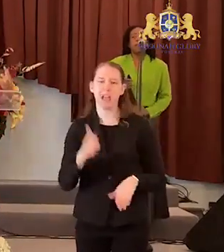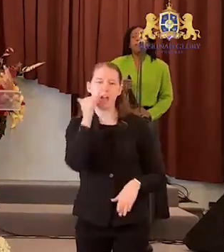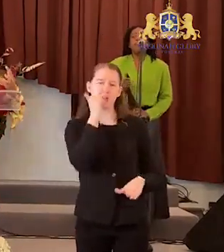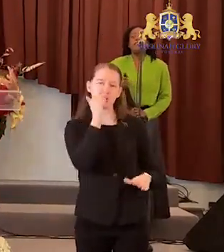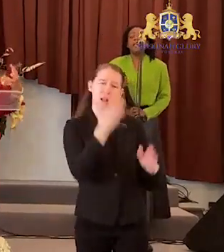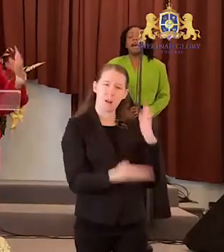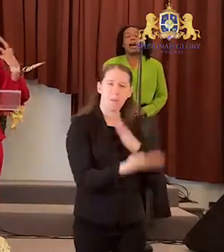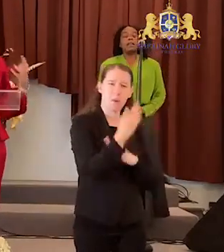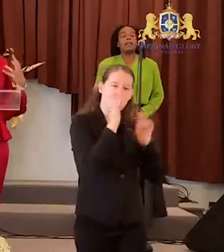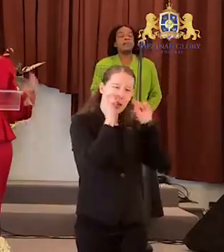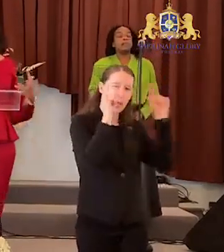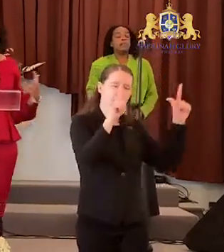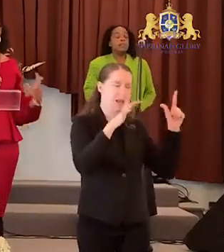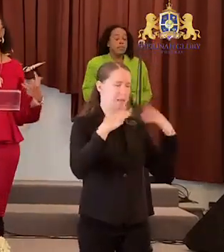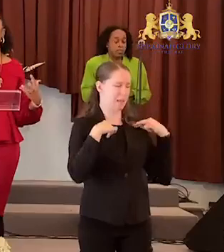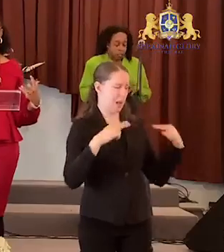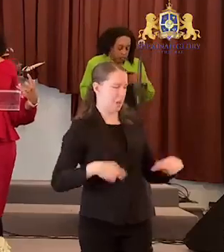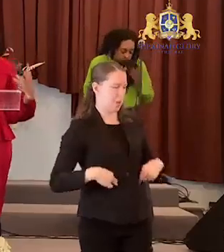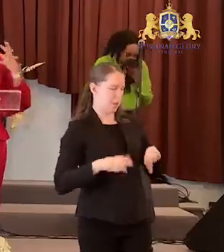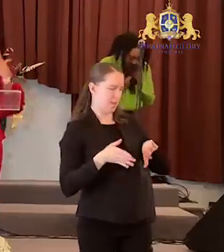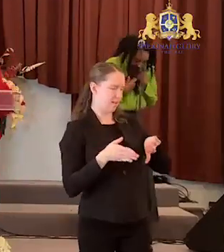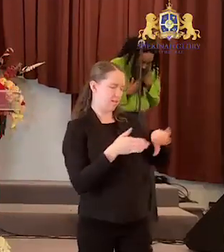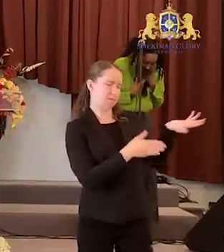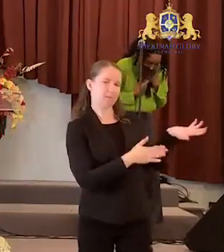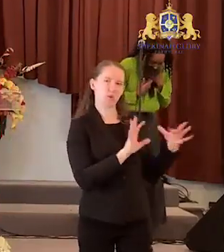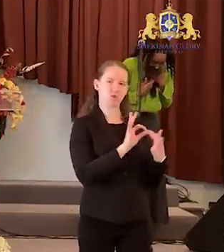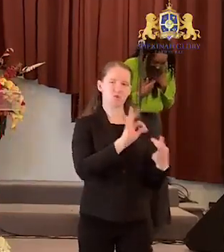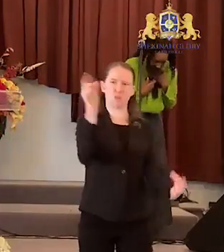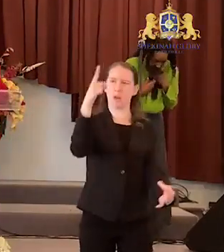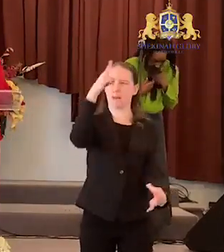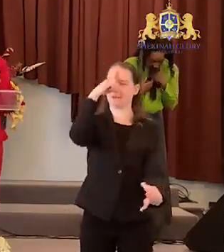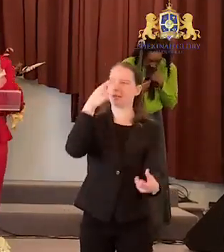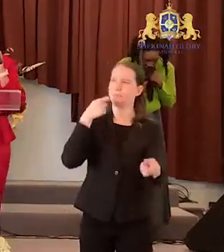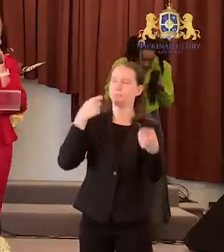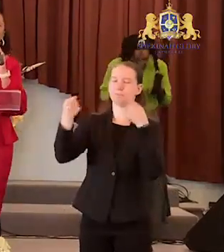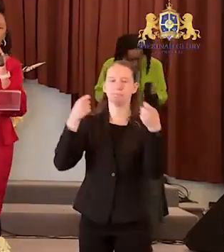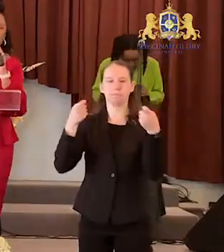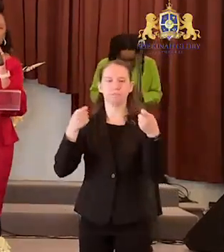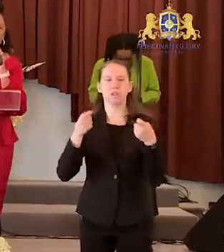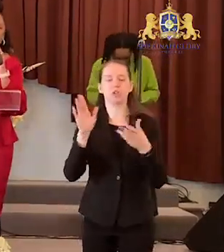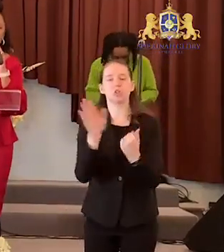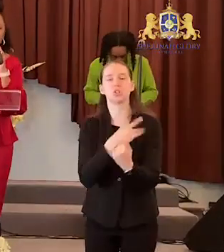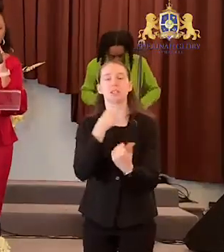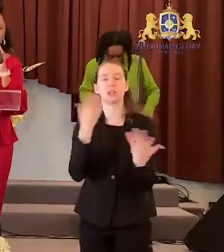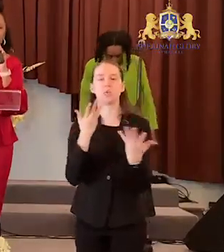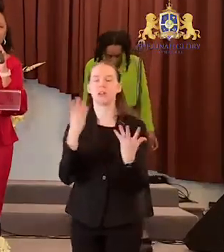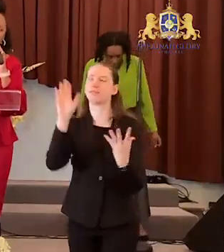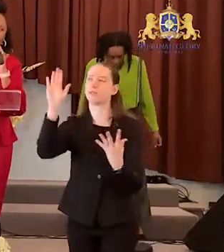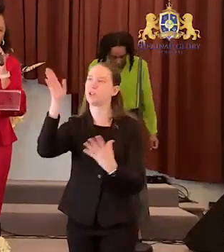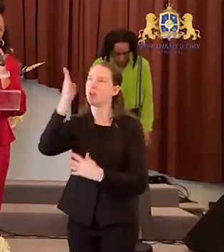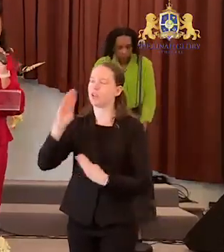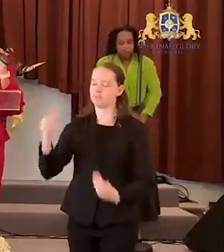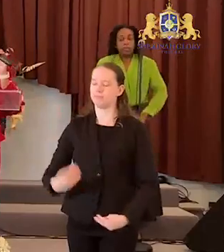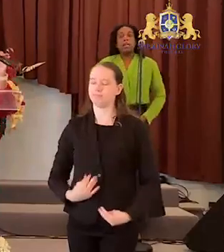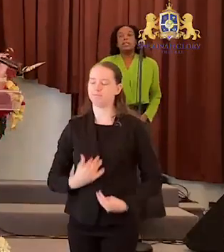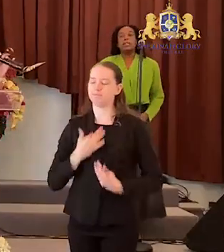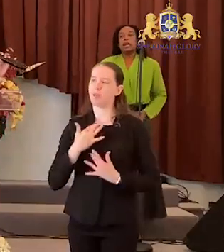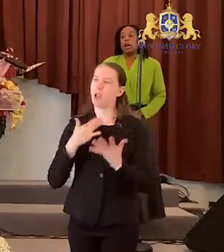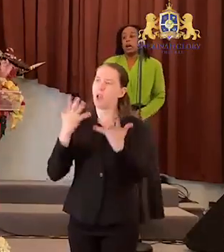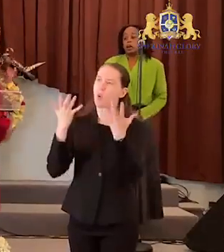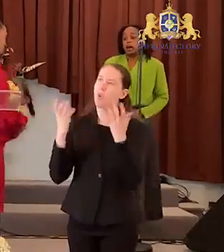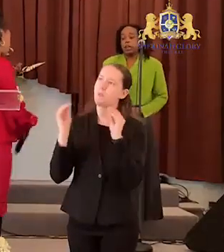carnal mind and let the spiritual mind take control. The song says, fill me up. I want more of